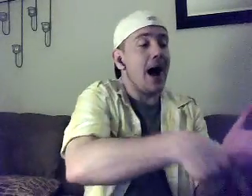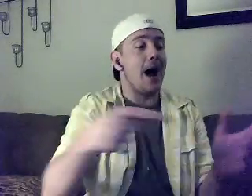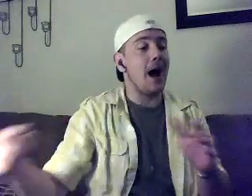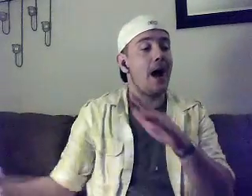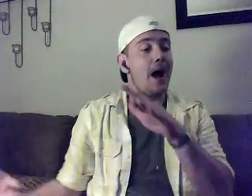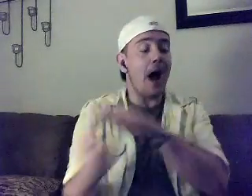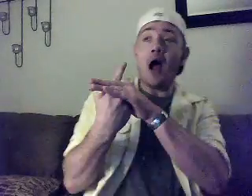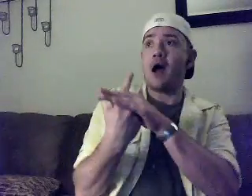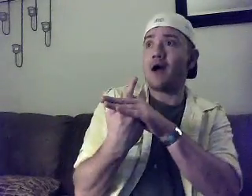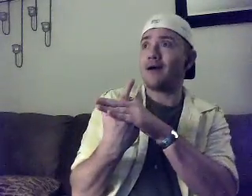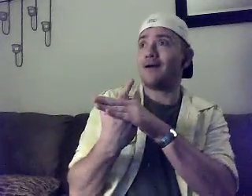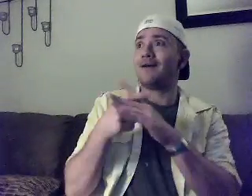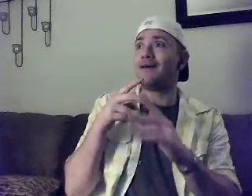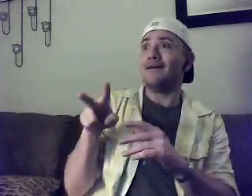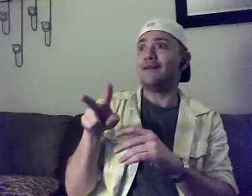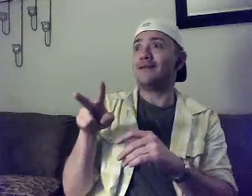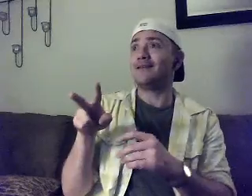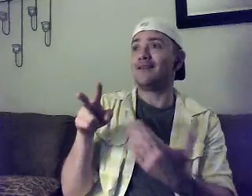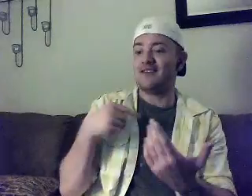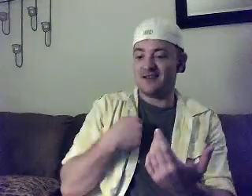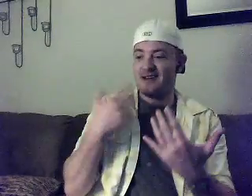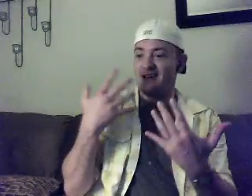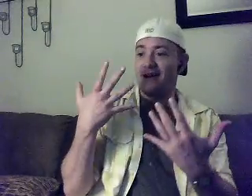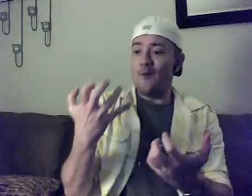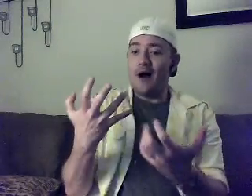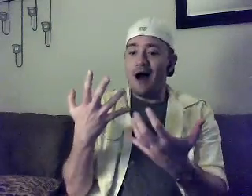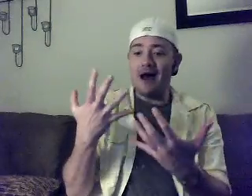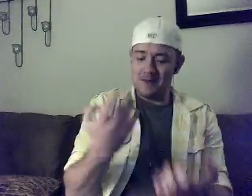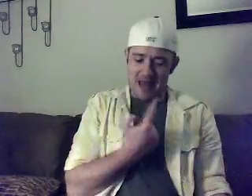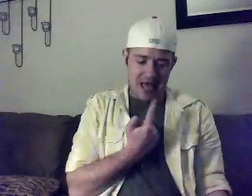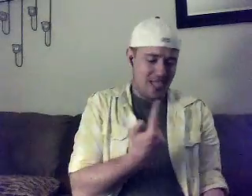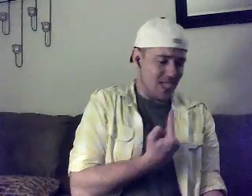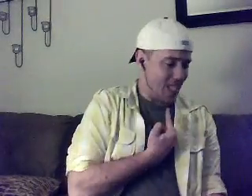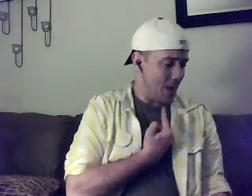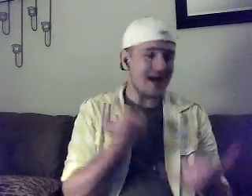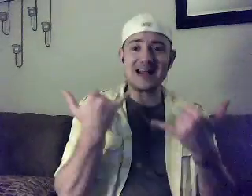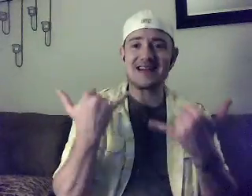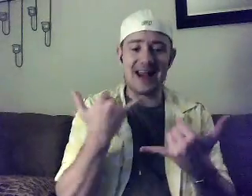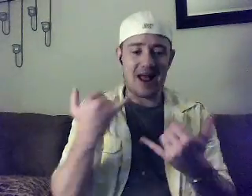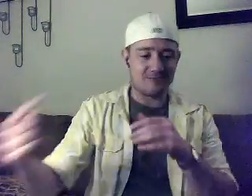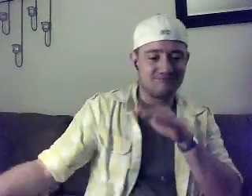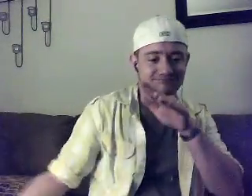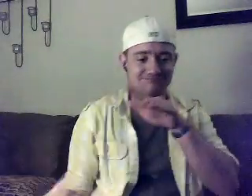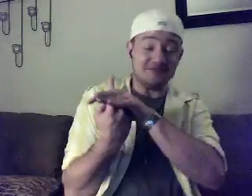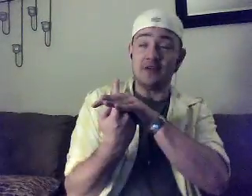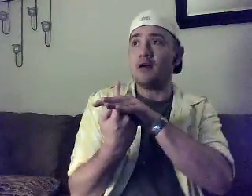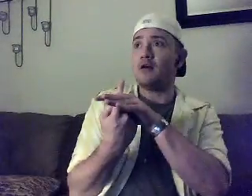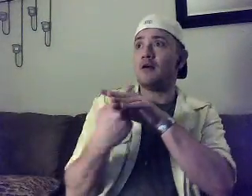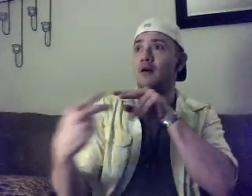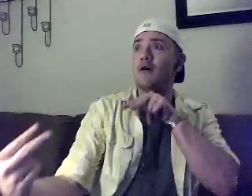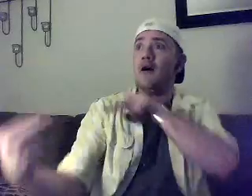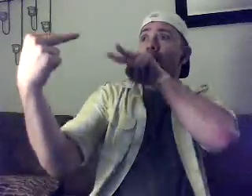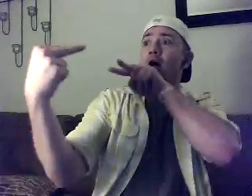way I trade my soul for a wish Pennies and diamonds for a kiss I wasn't looking for this But now you're in